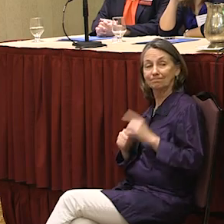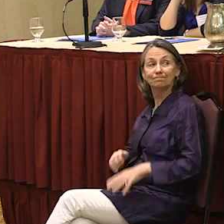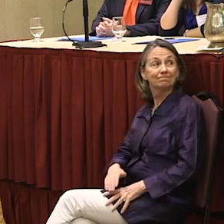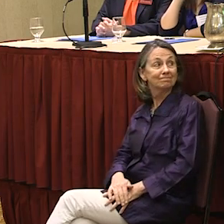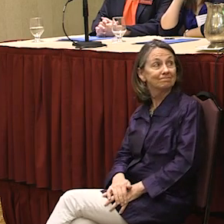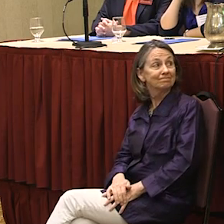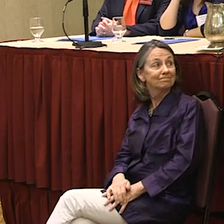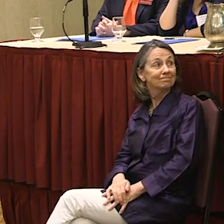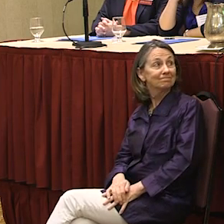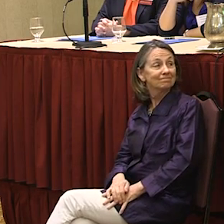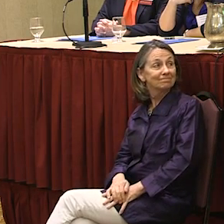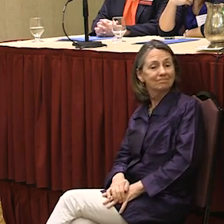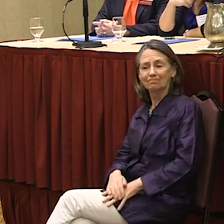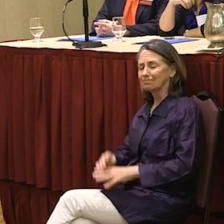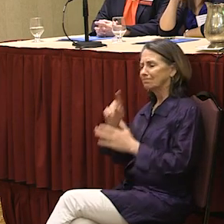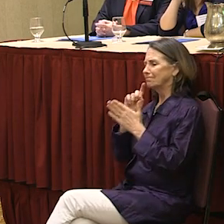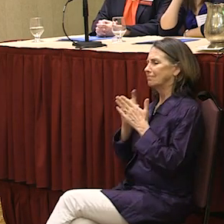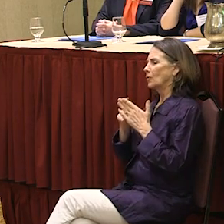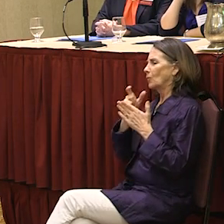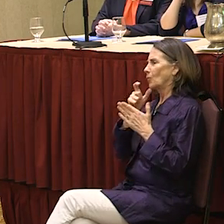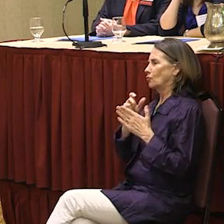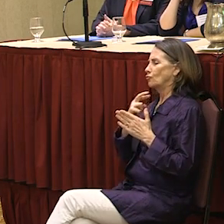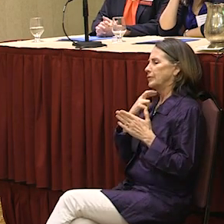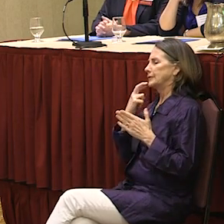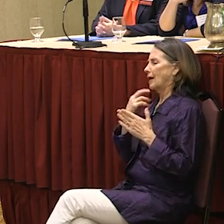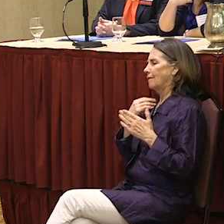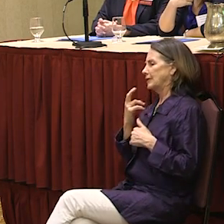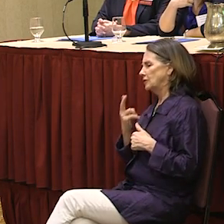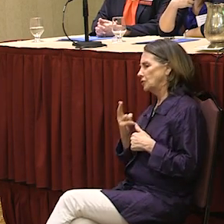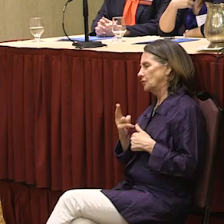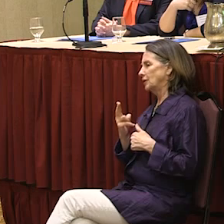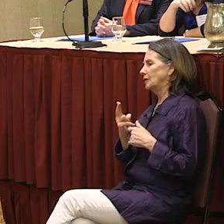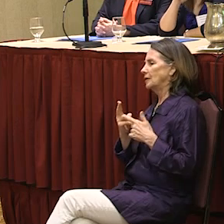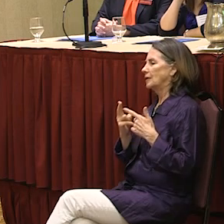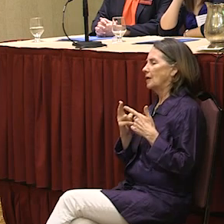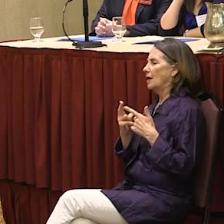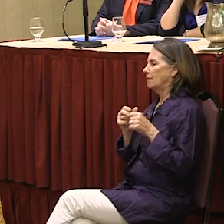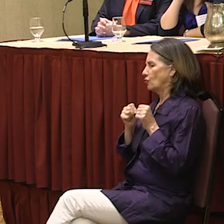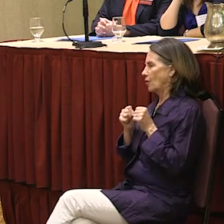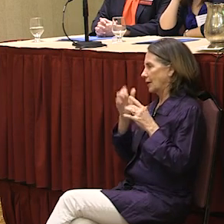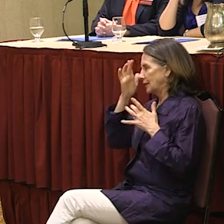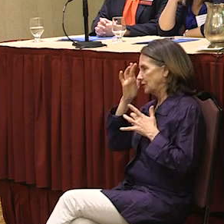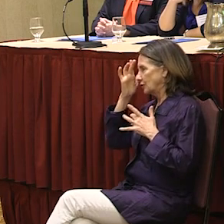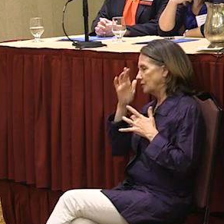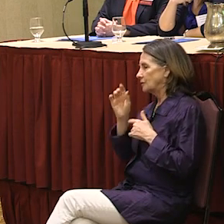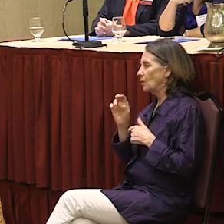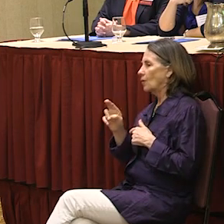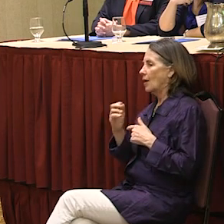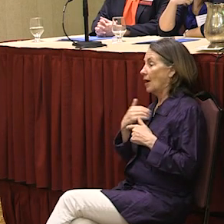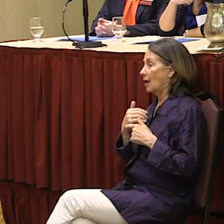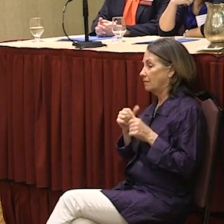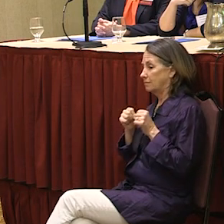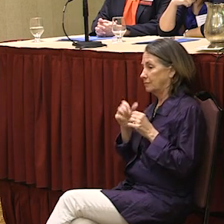identify the patients that are at risk for, have a history in their family of chronic conditions, or have a